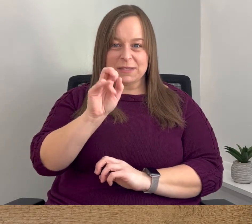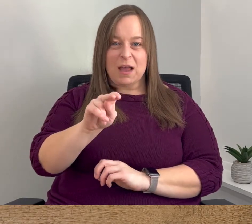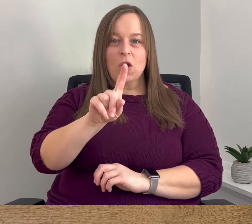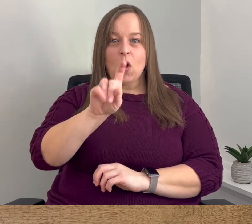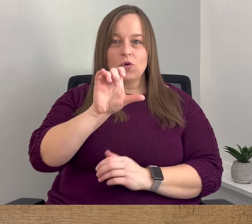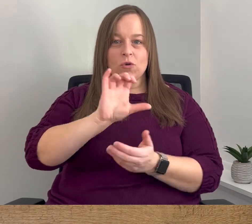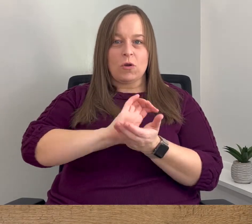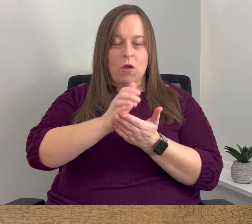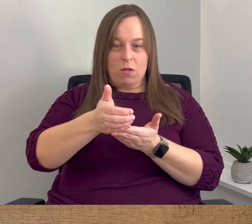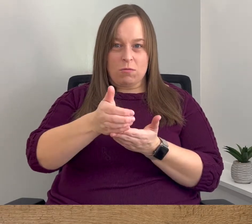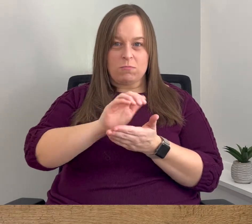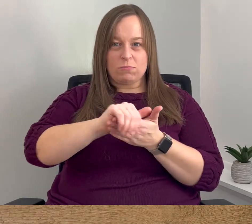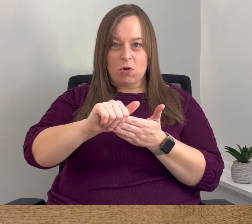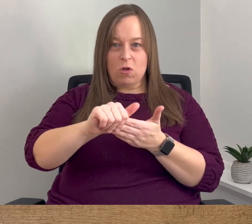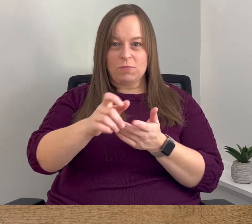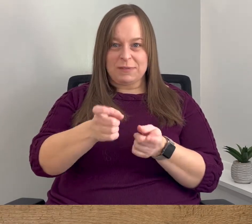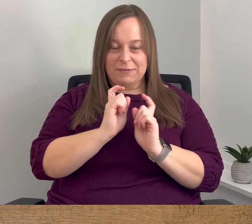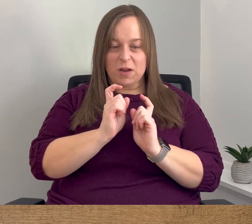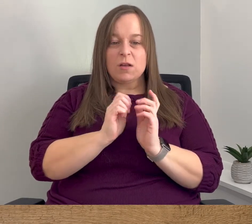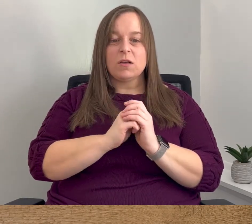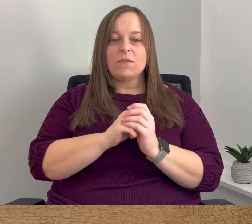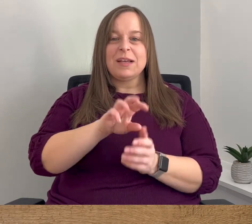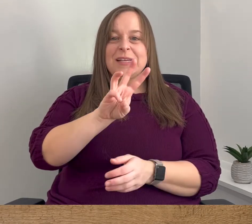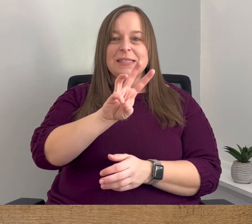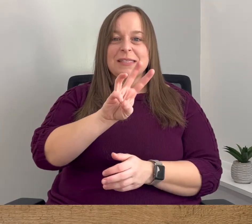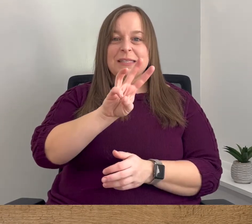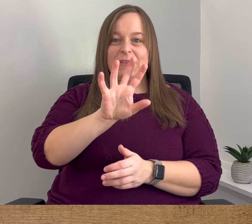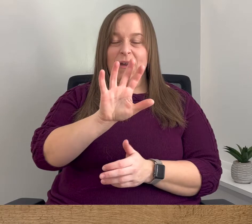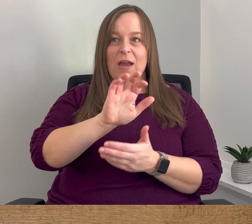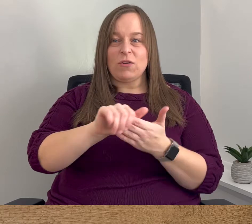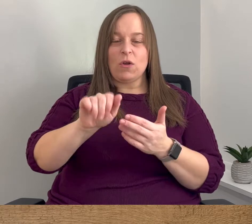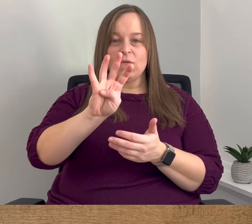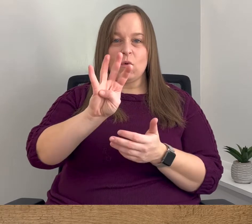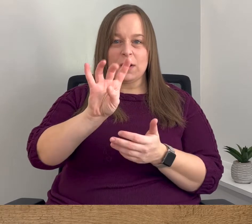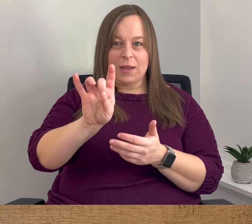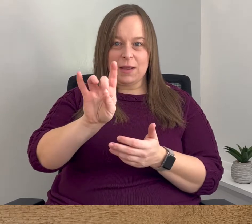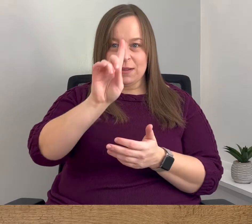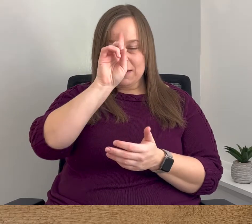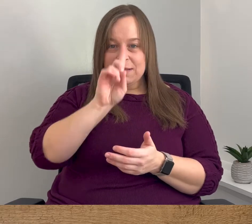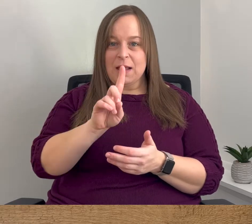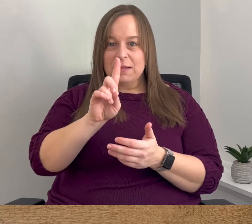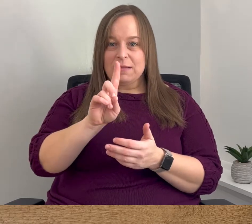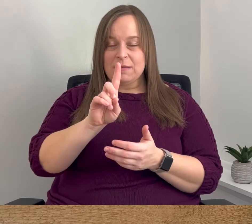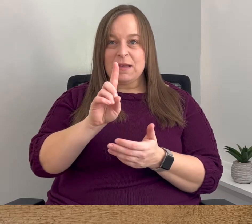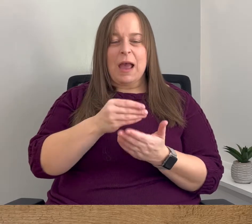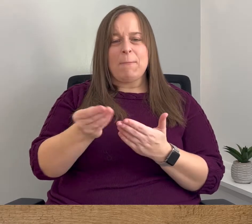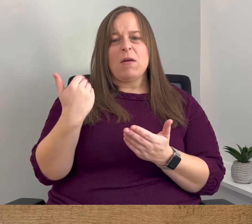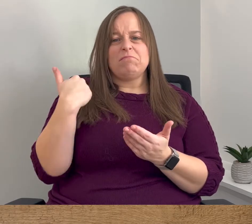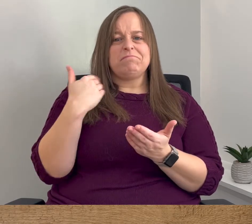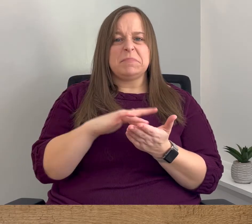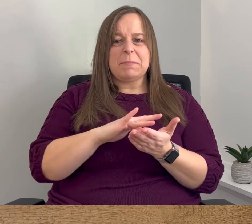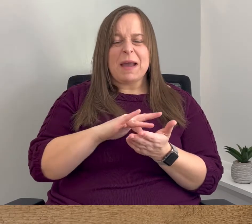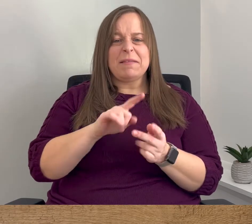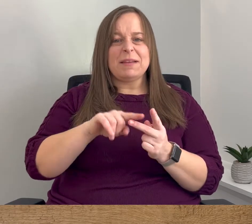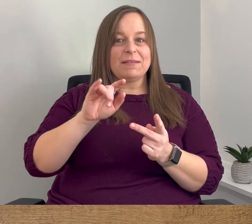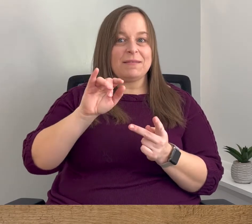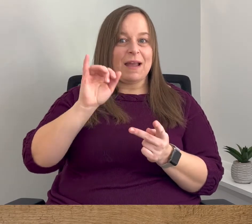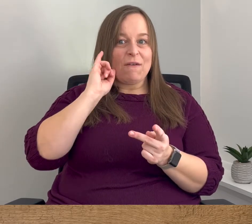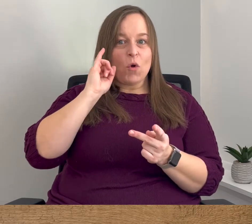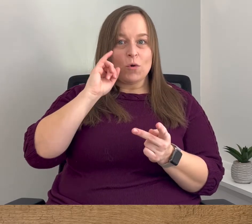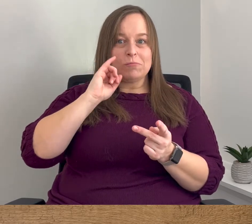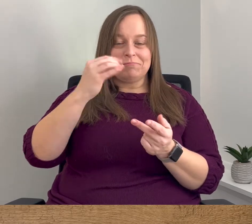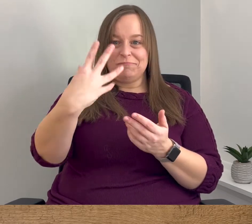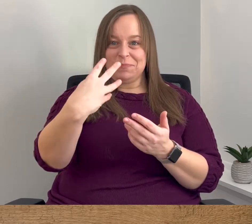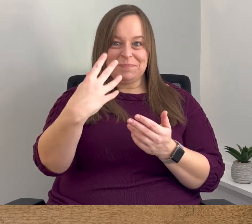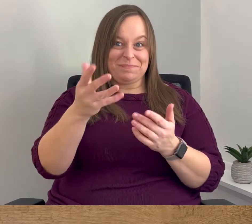We have Amazon. We have $100 that we've given ourselves. We have $65.48. I bought some meds